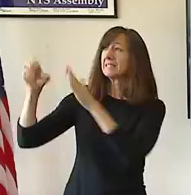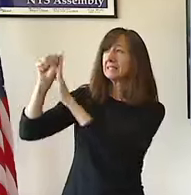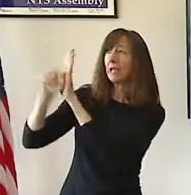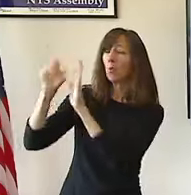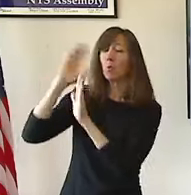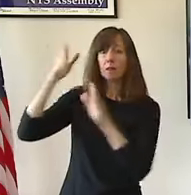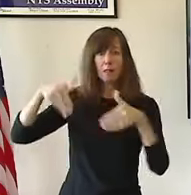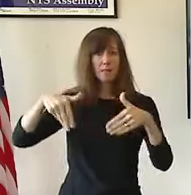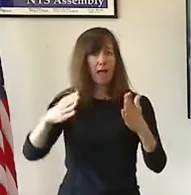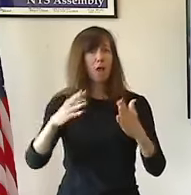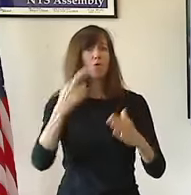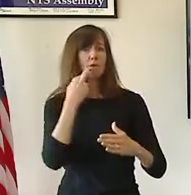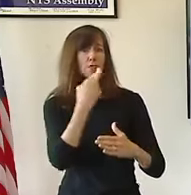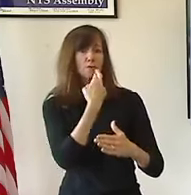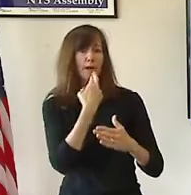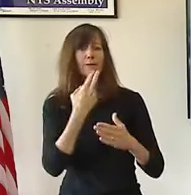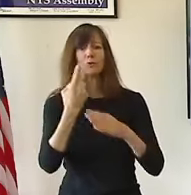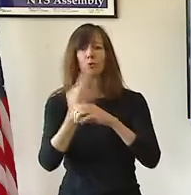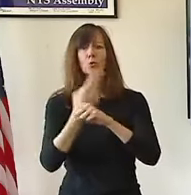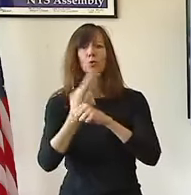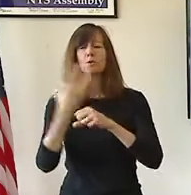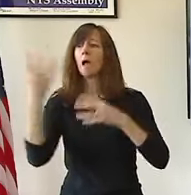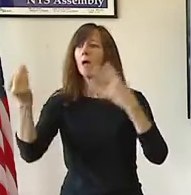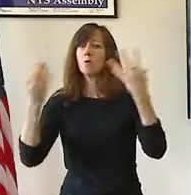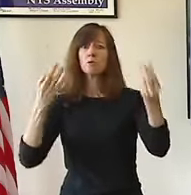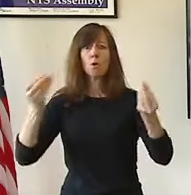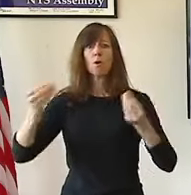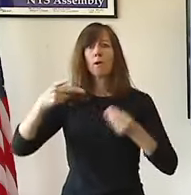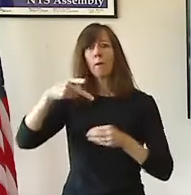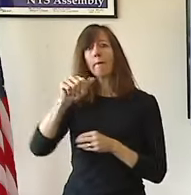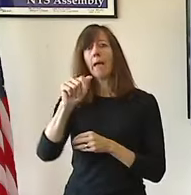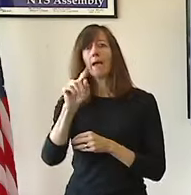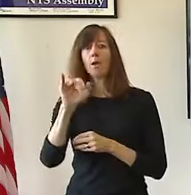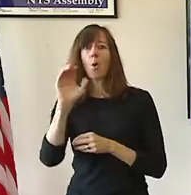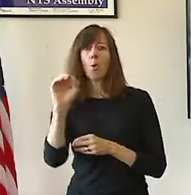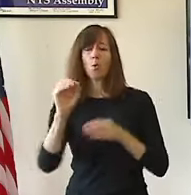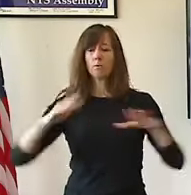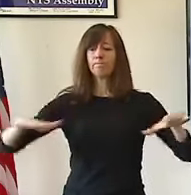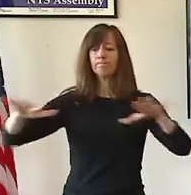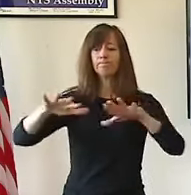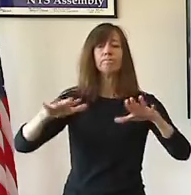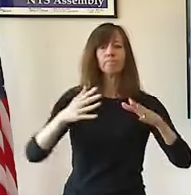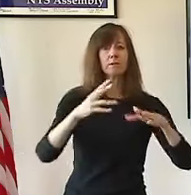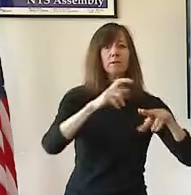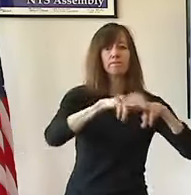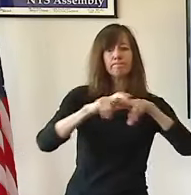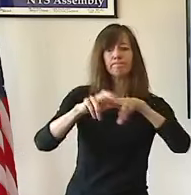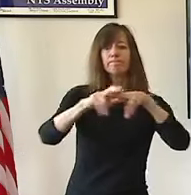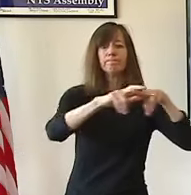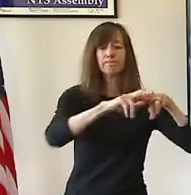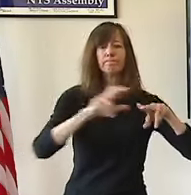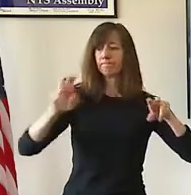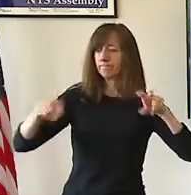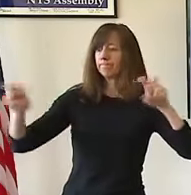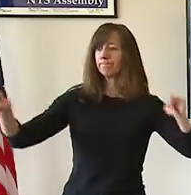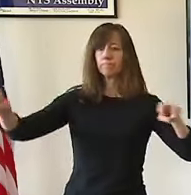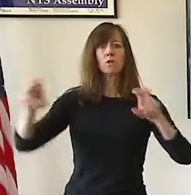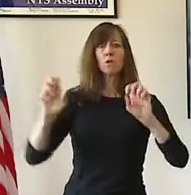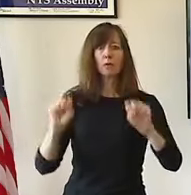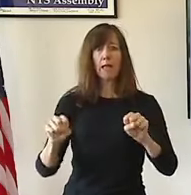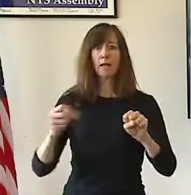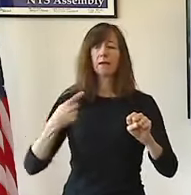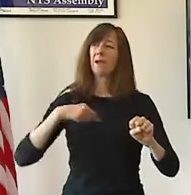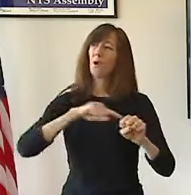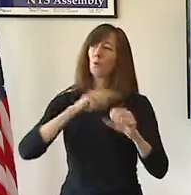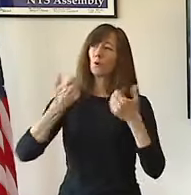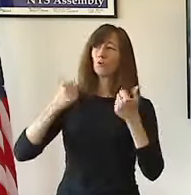patio space and really any space they can either have right to, ownership, release, or have a partnership to make use. So we're trying to get those obstacles out of the